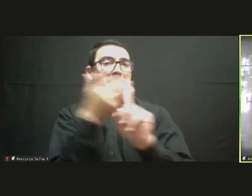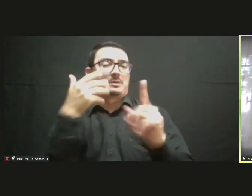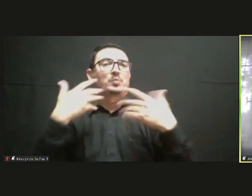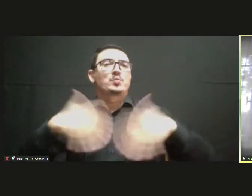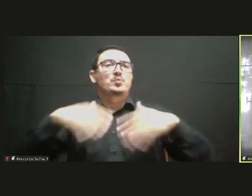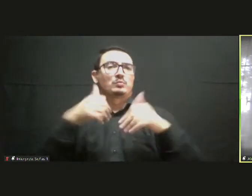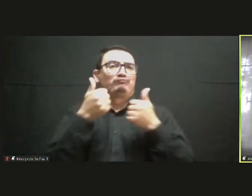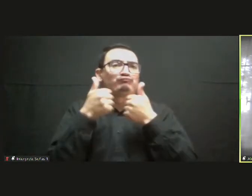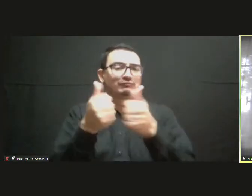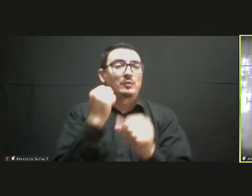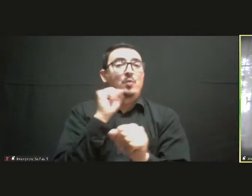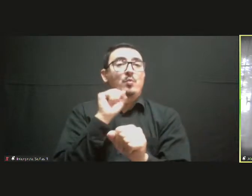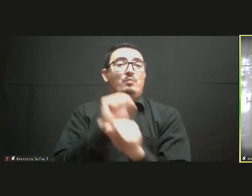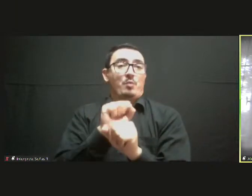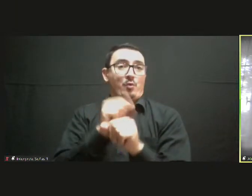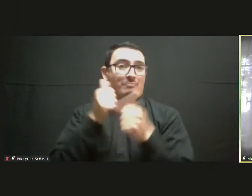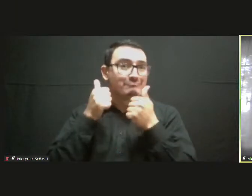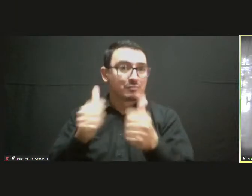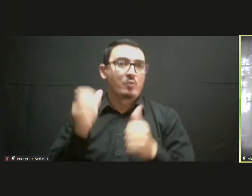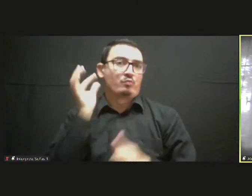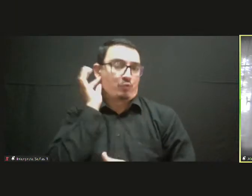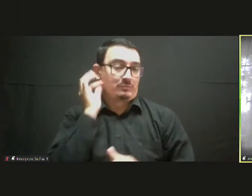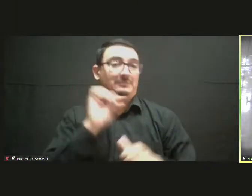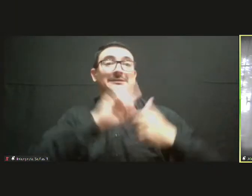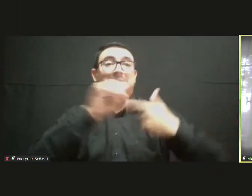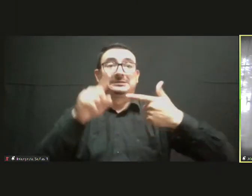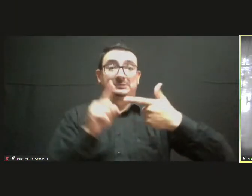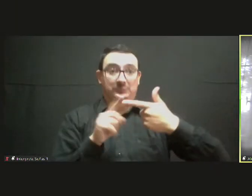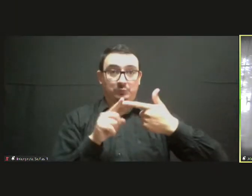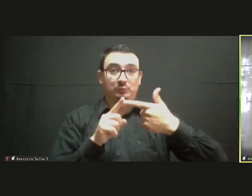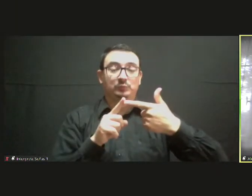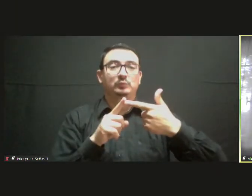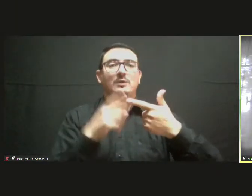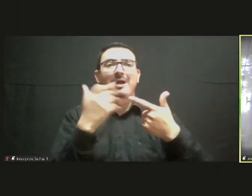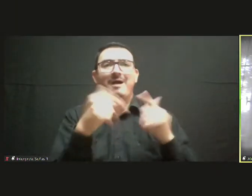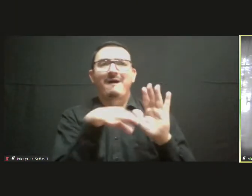country, and also to have